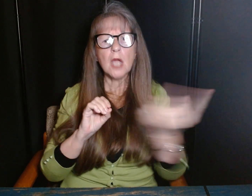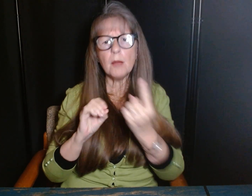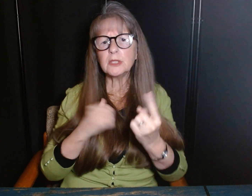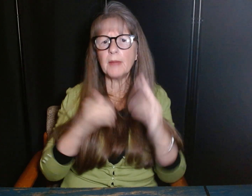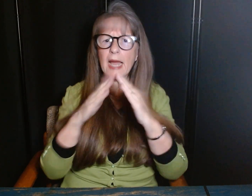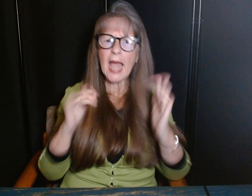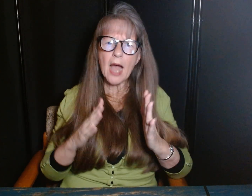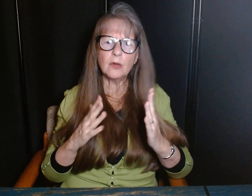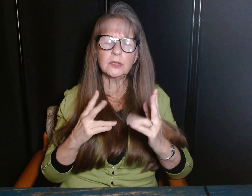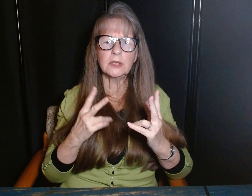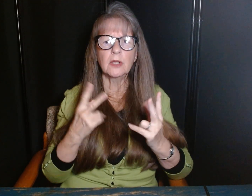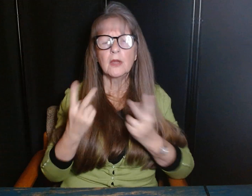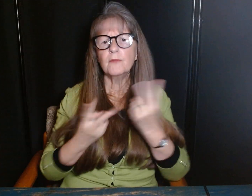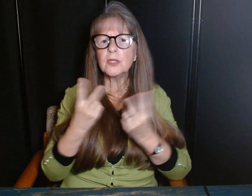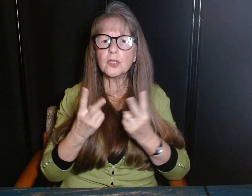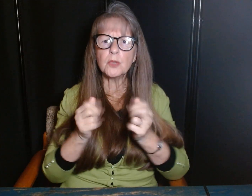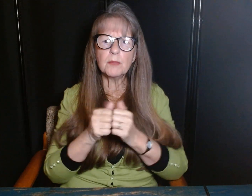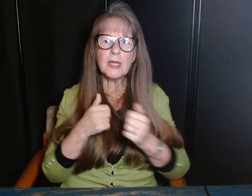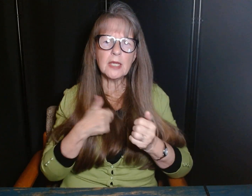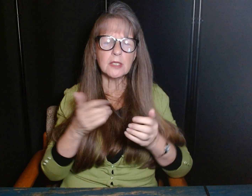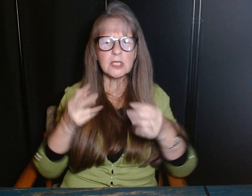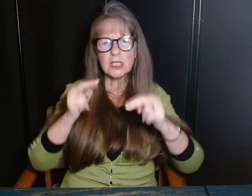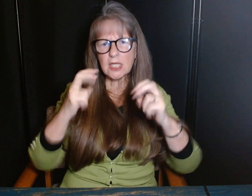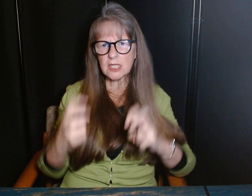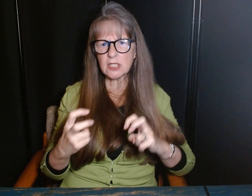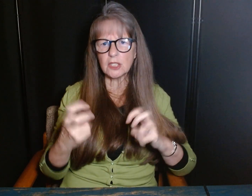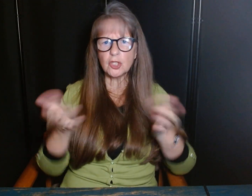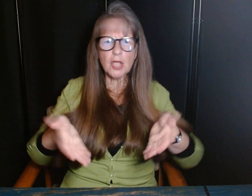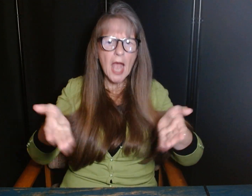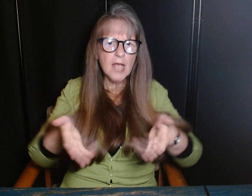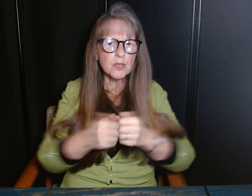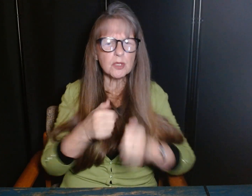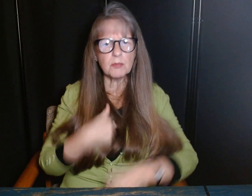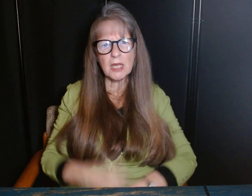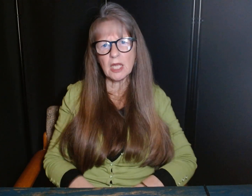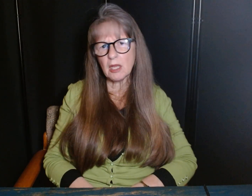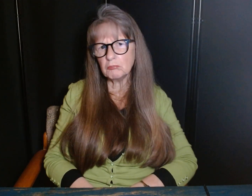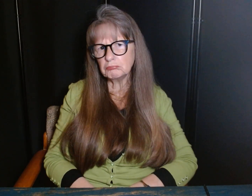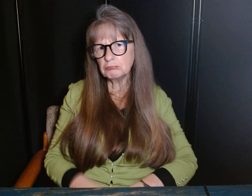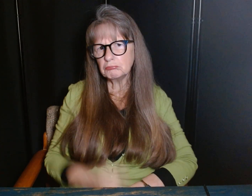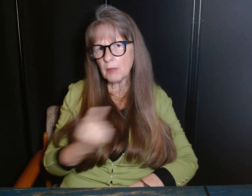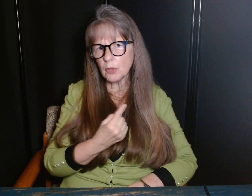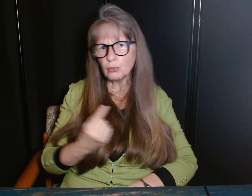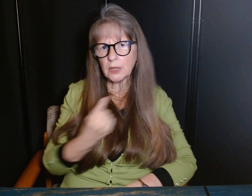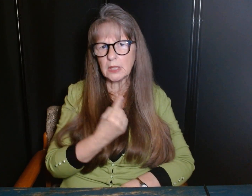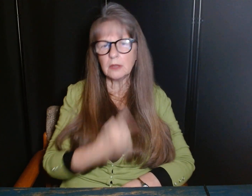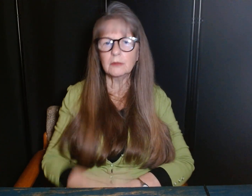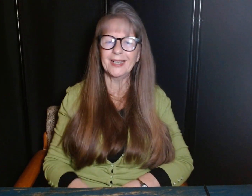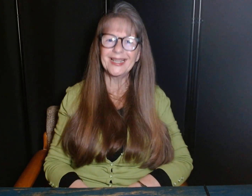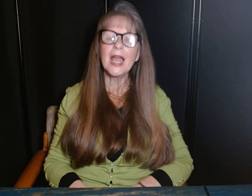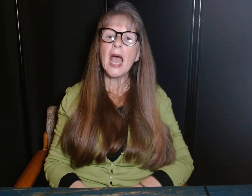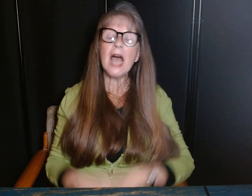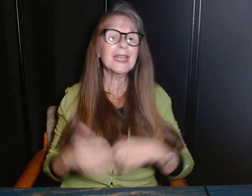to my house and visits with me and sits and chats with me. I'm lonely, right? I didn't think